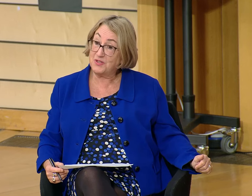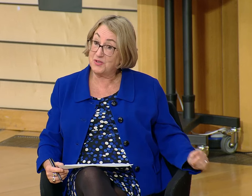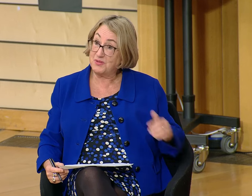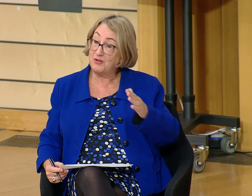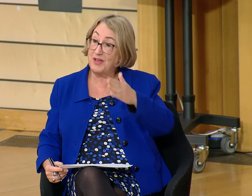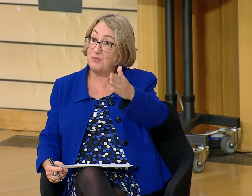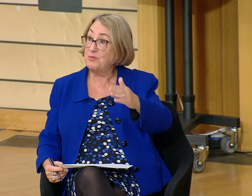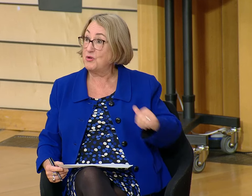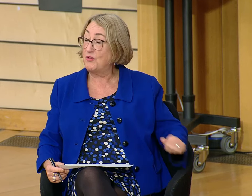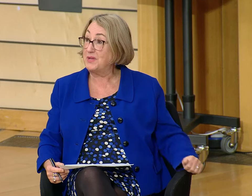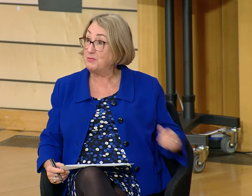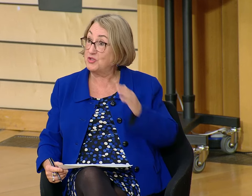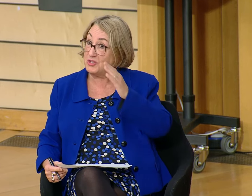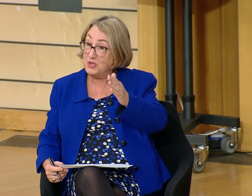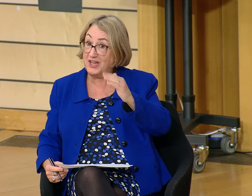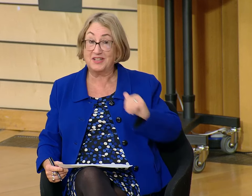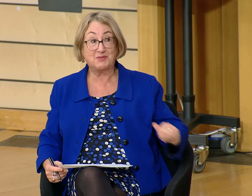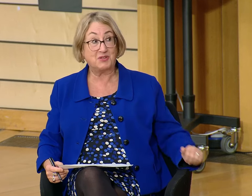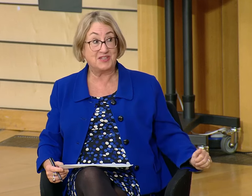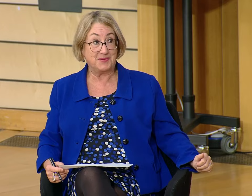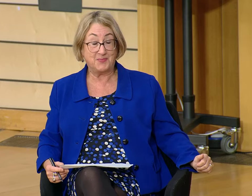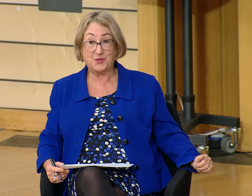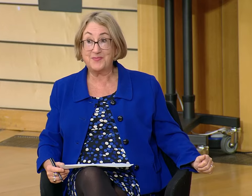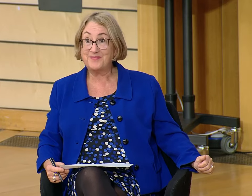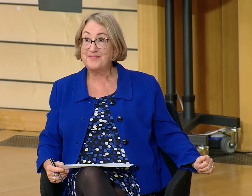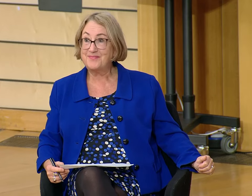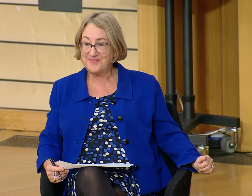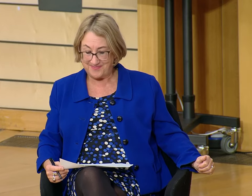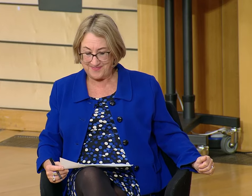interpreters, because without them we would not have been able to communicate so well today.